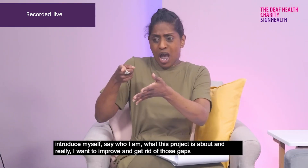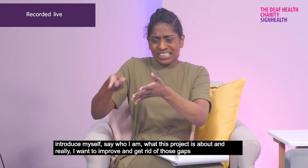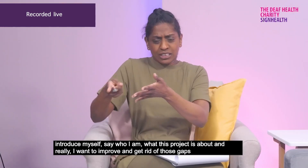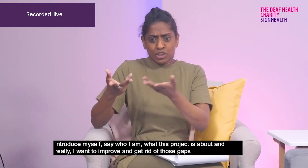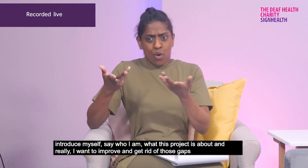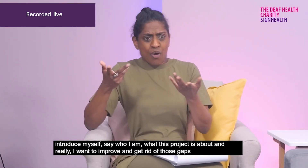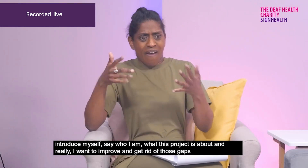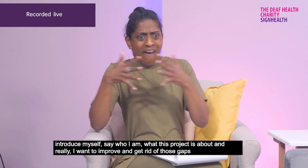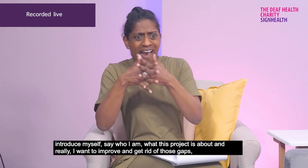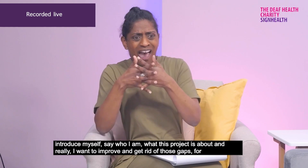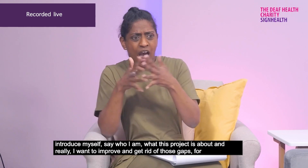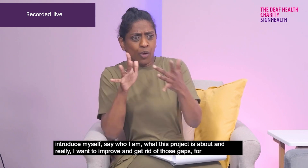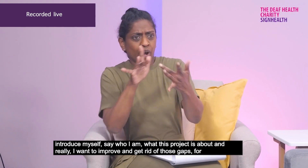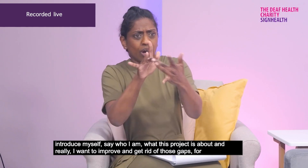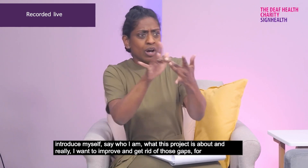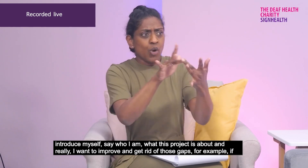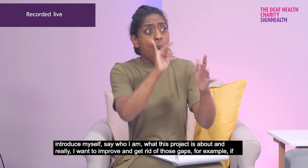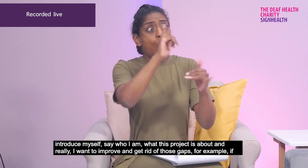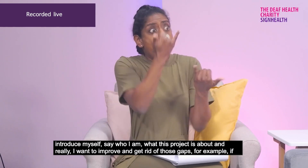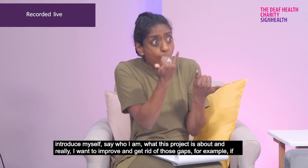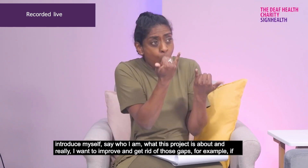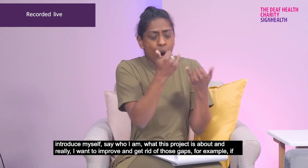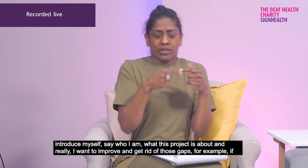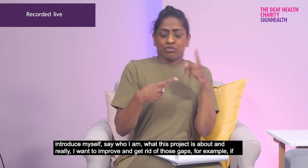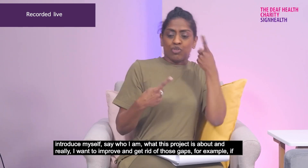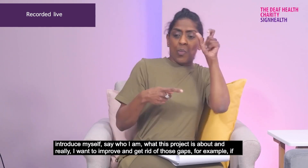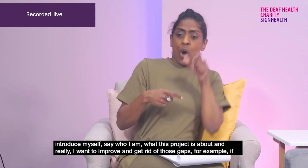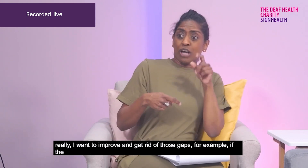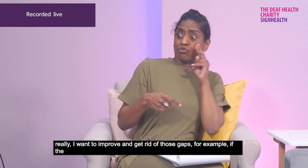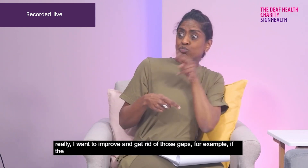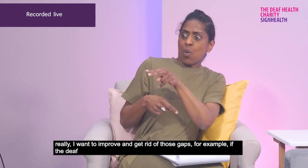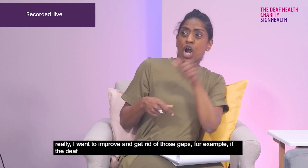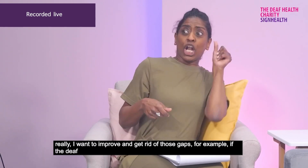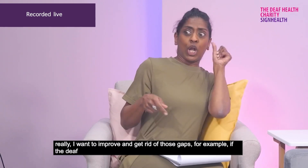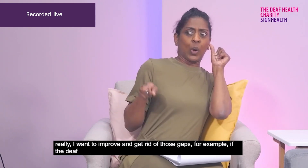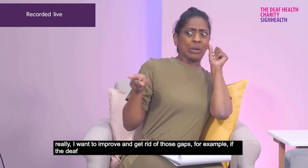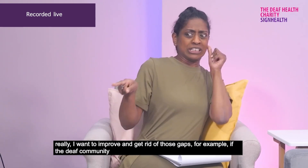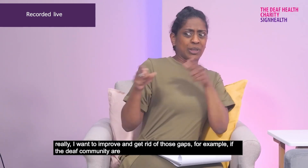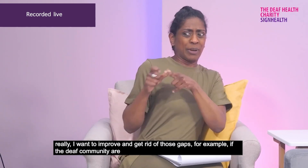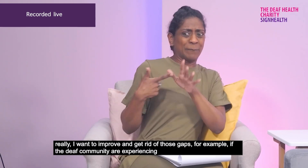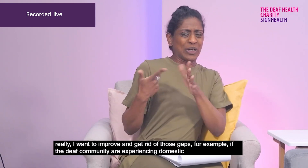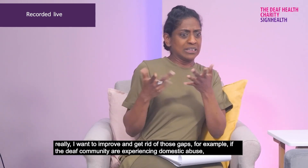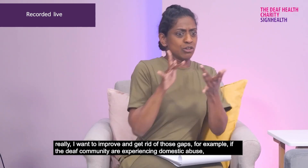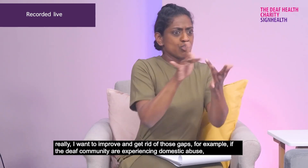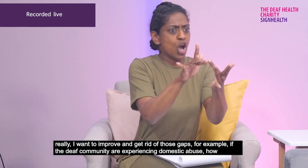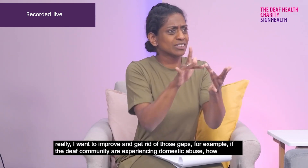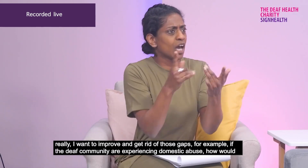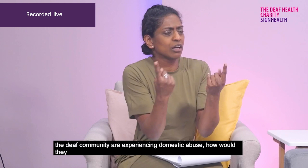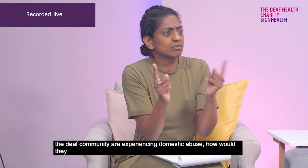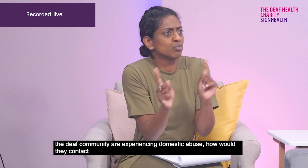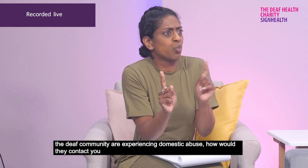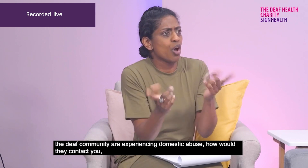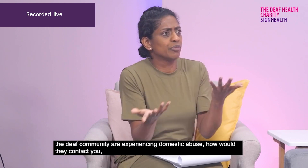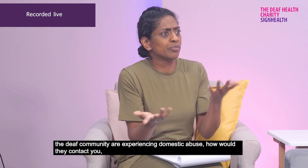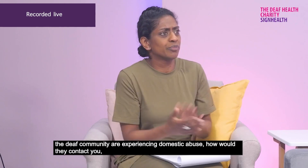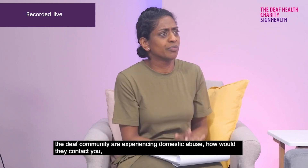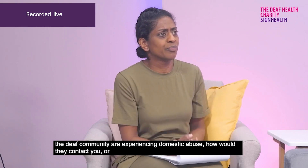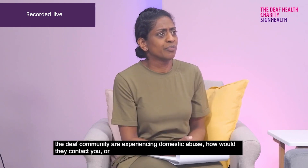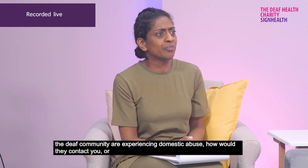So, for example, if the deaf community are experiencing domestic abuse, how would they contact you,